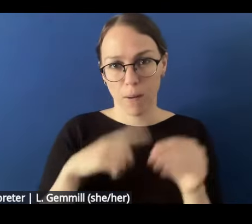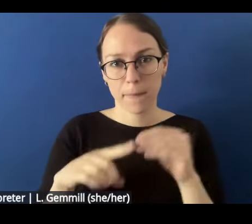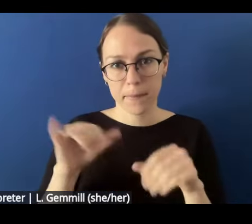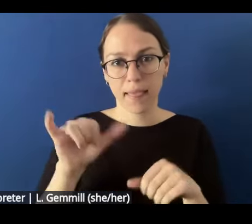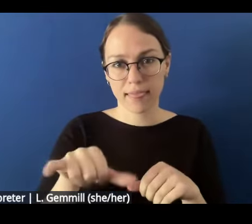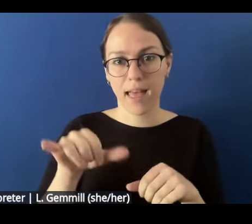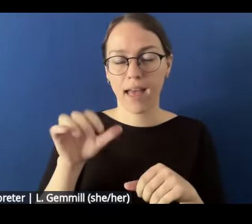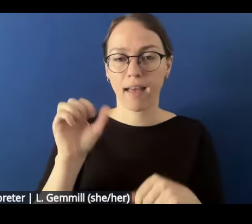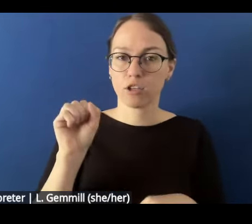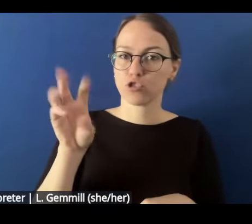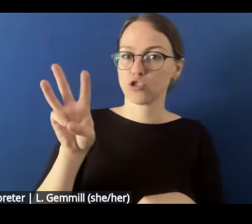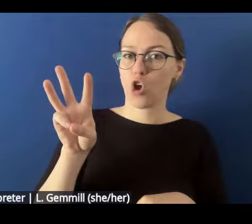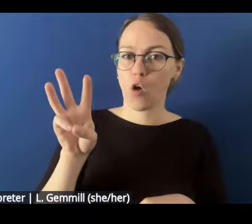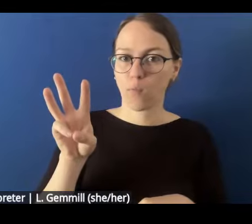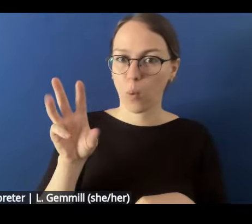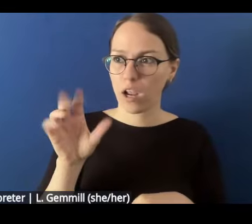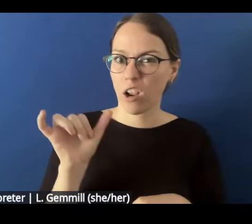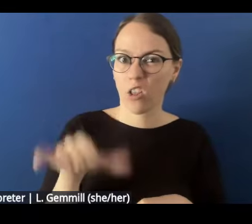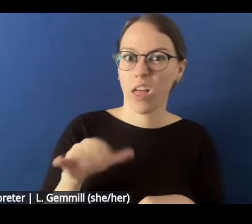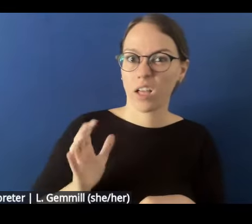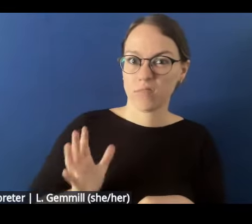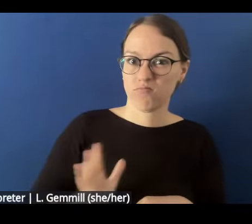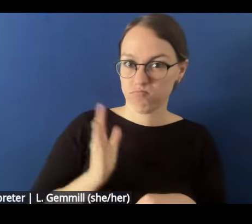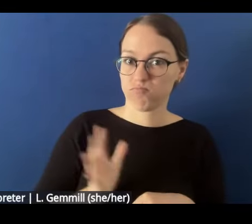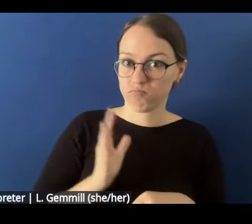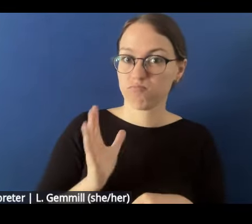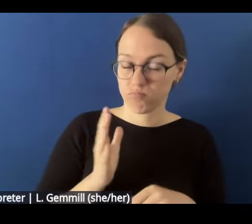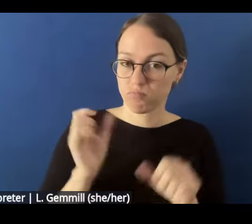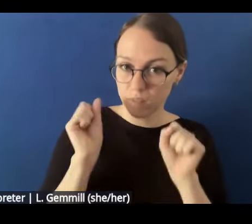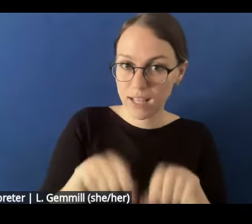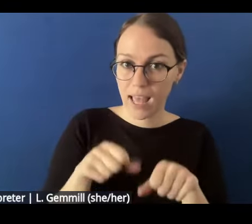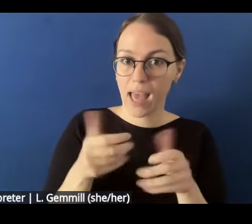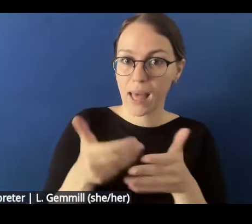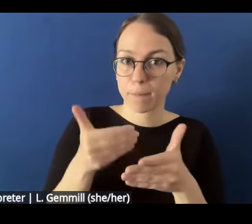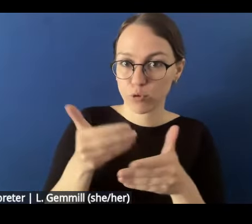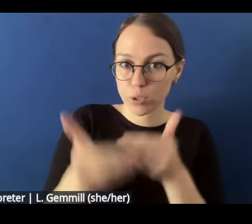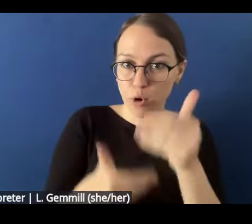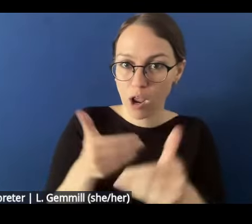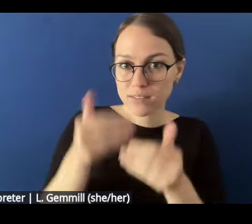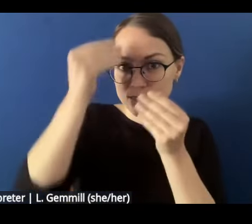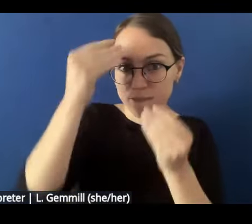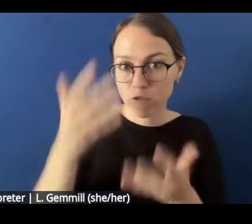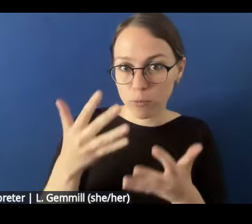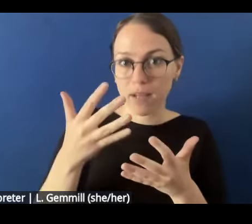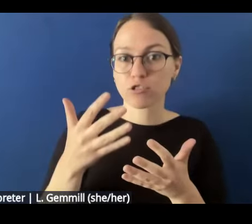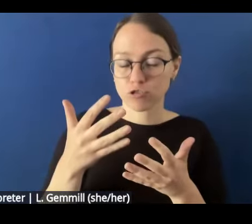that were sophisticated enough to pre-process your data in ways that would give you